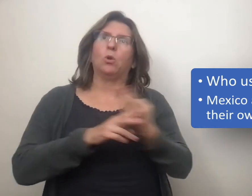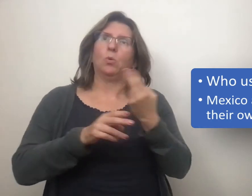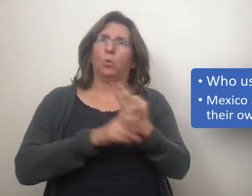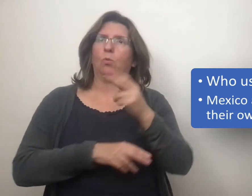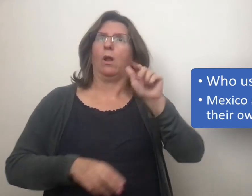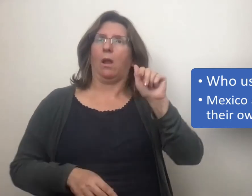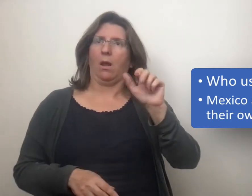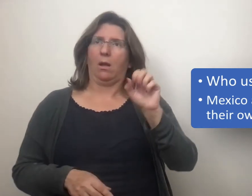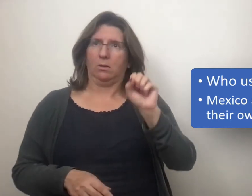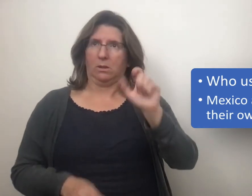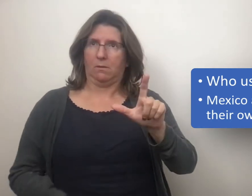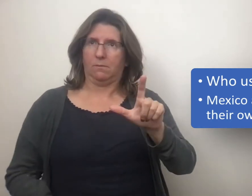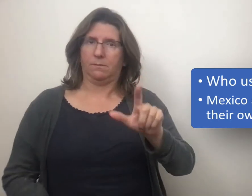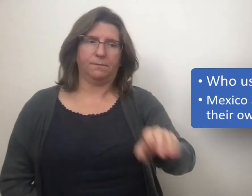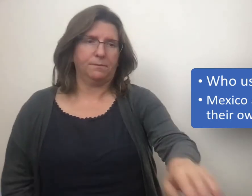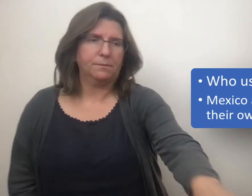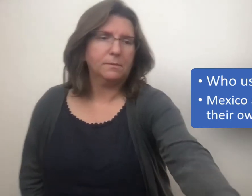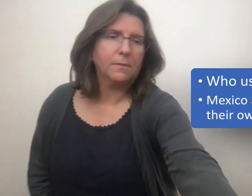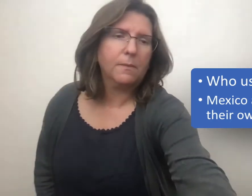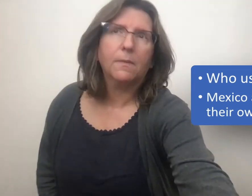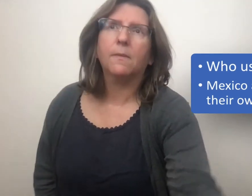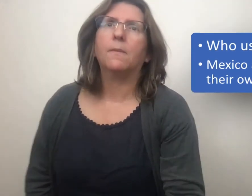Canada and the United States.